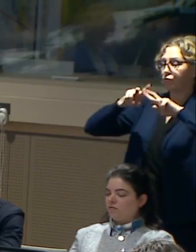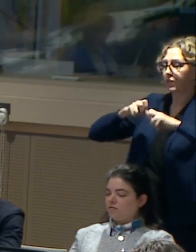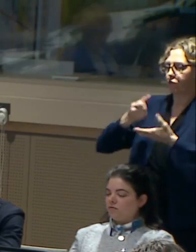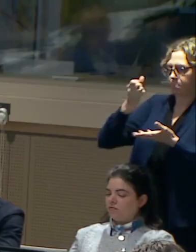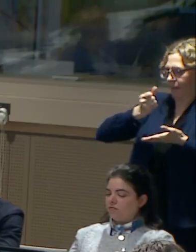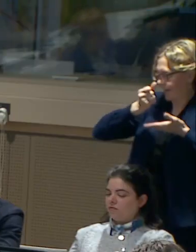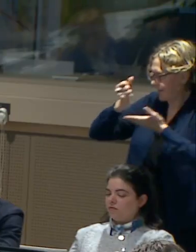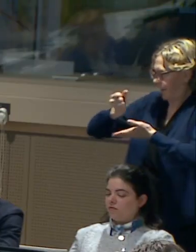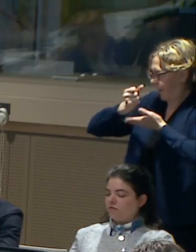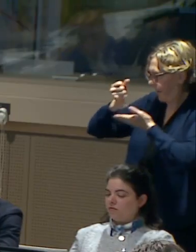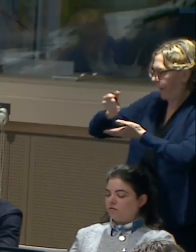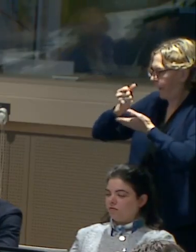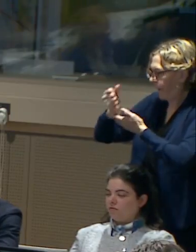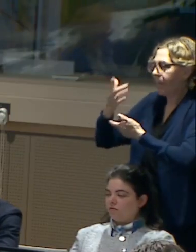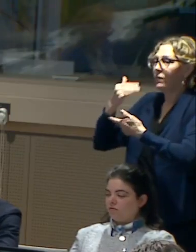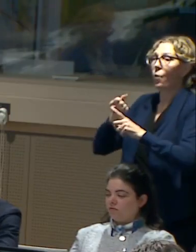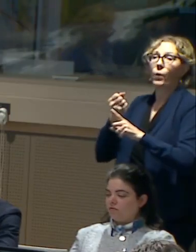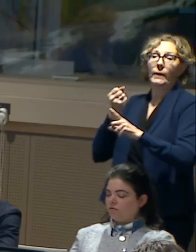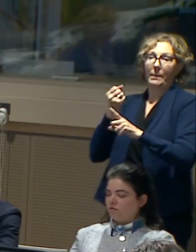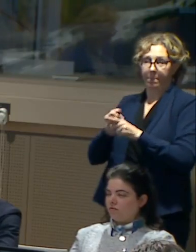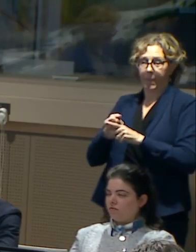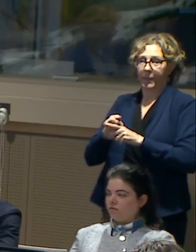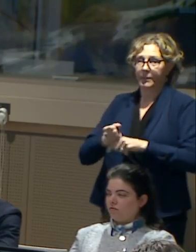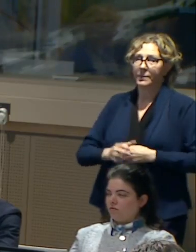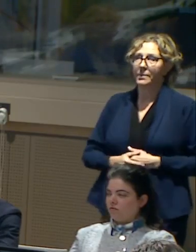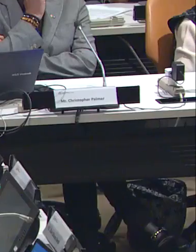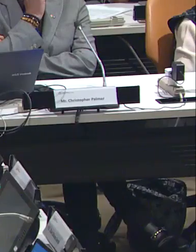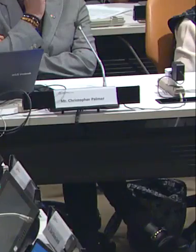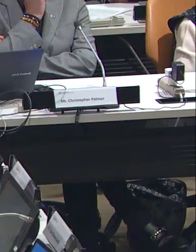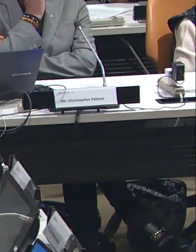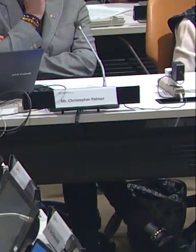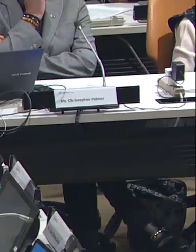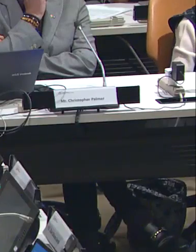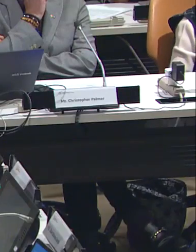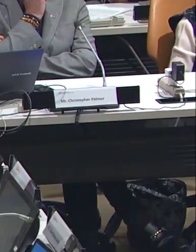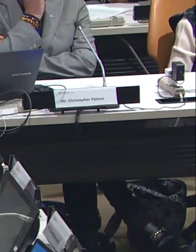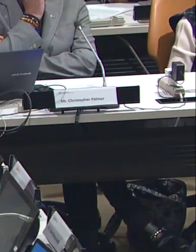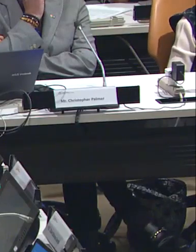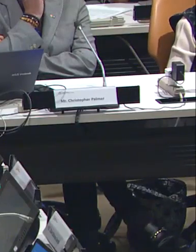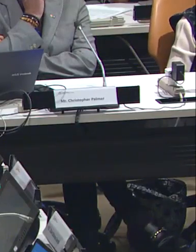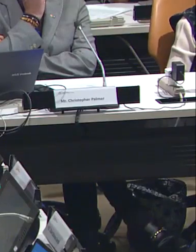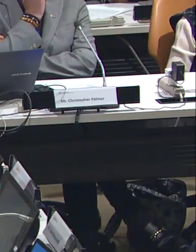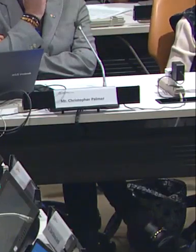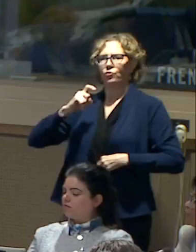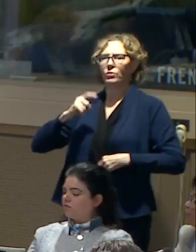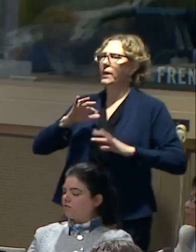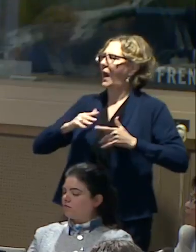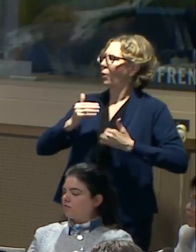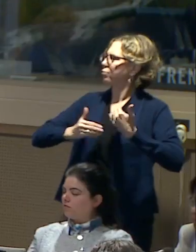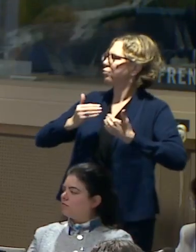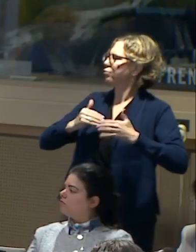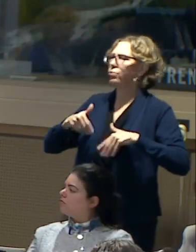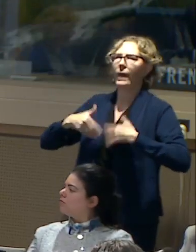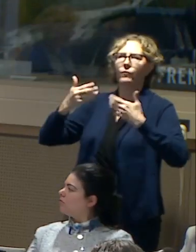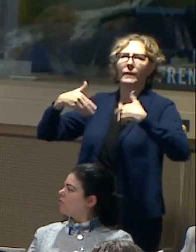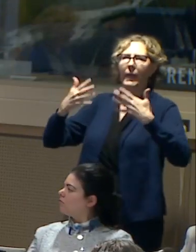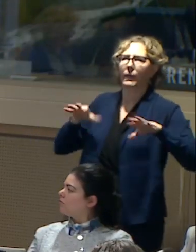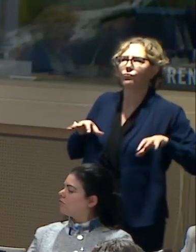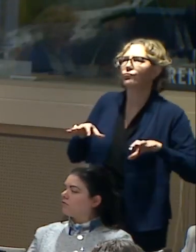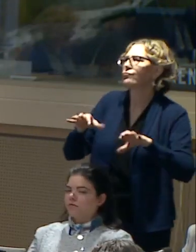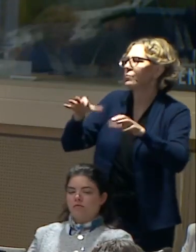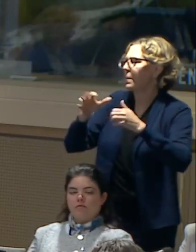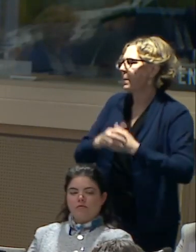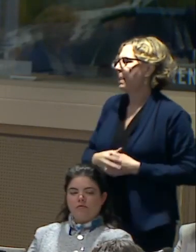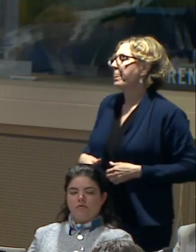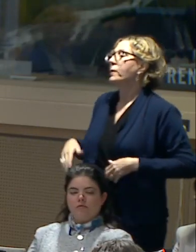including on impact of exercise and cognitive functioning in the elderly, and exercise programs for the elderly. So, however, I'll let you like hear it from Dr.